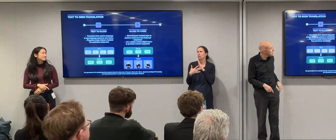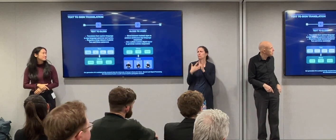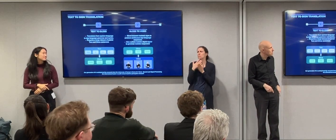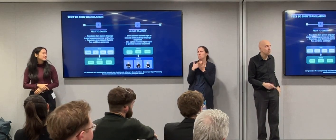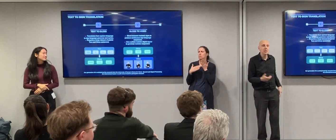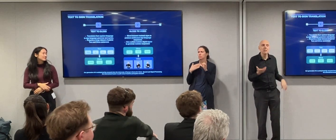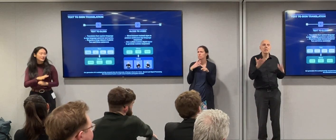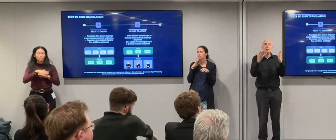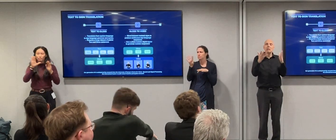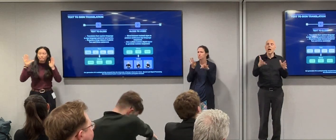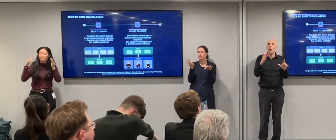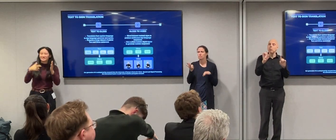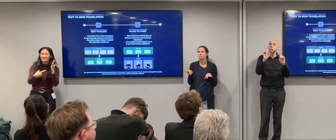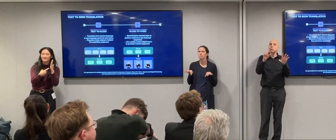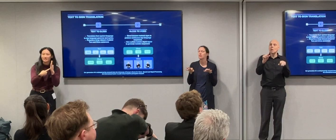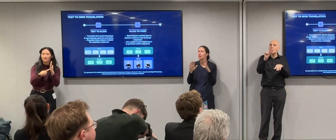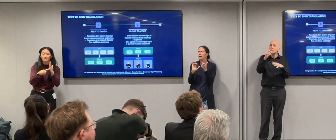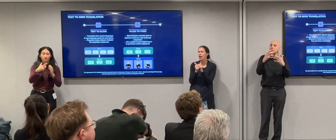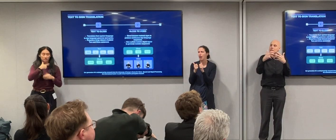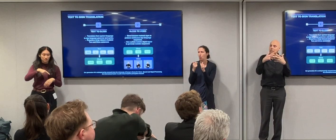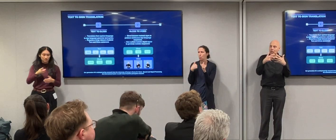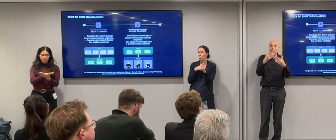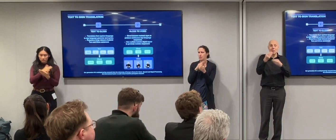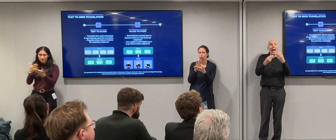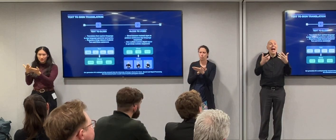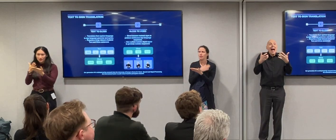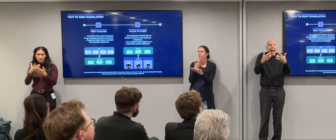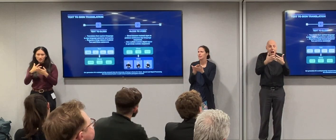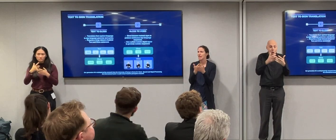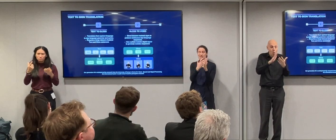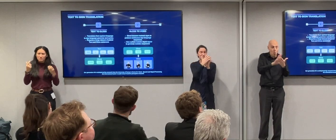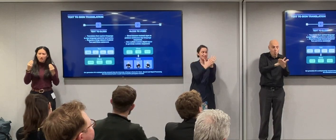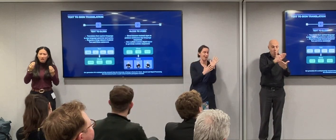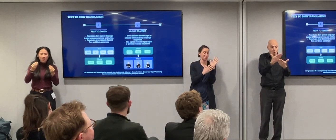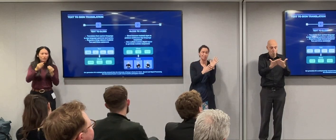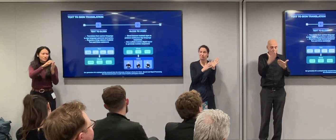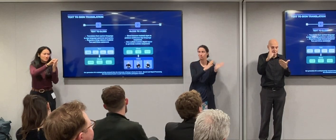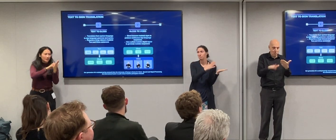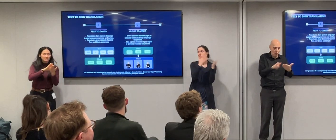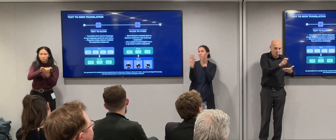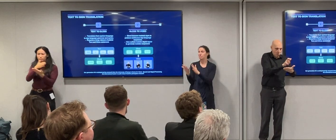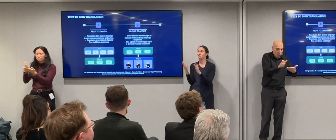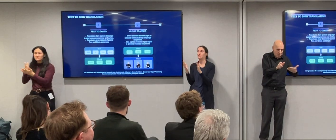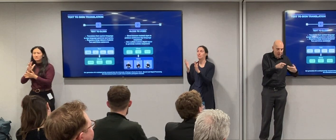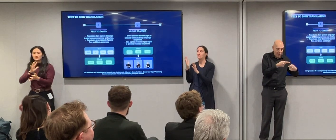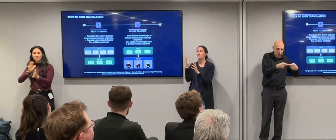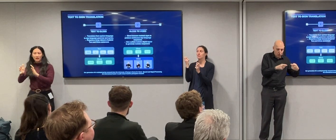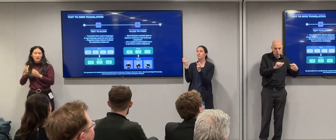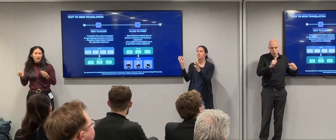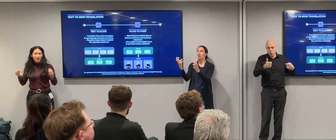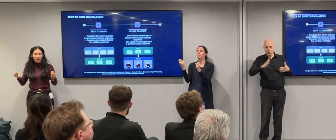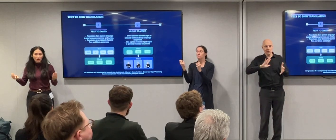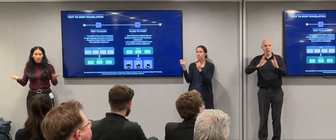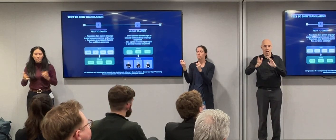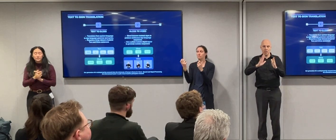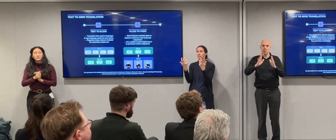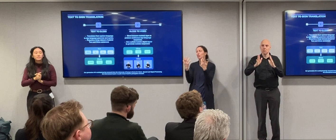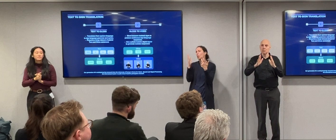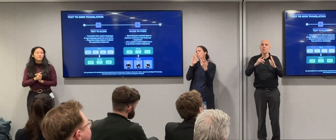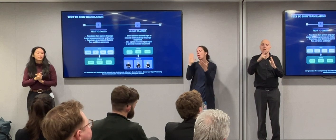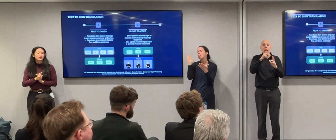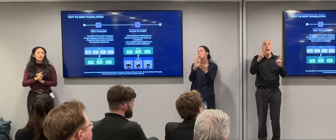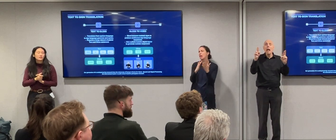and explain a little bit about how we do our translations from text to sign language. And like I said about earlier, it's maybe slightly